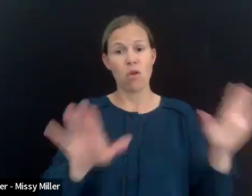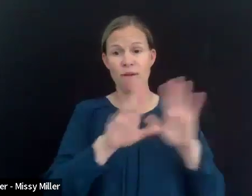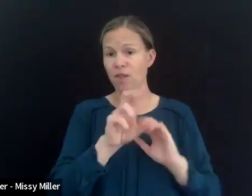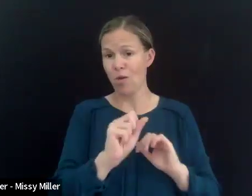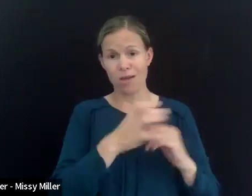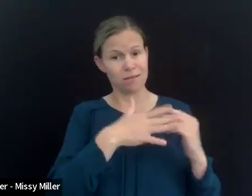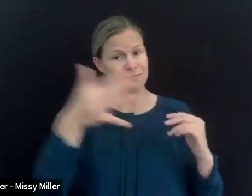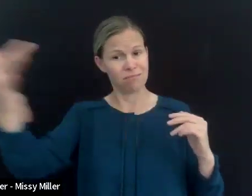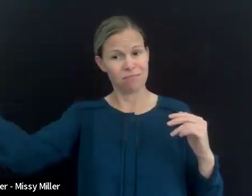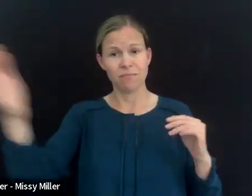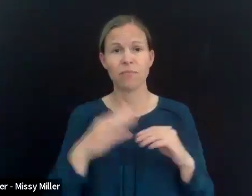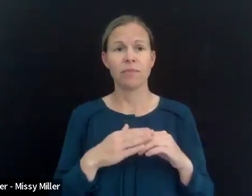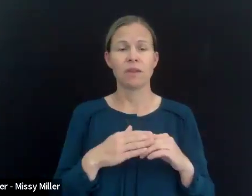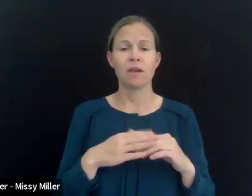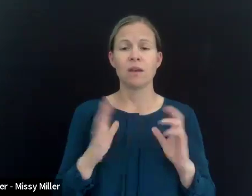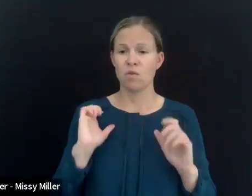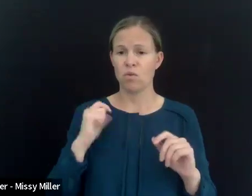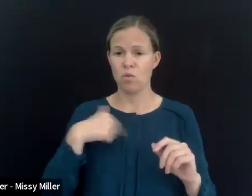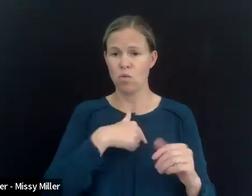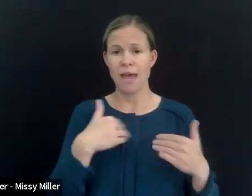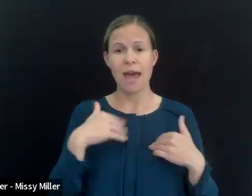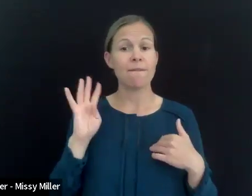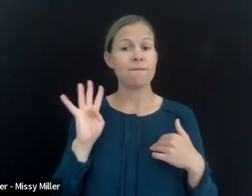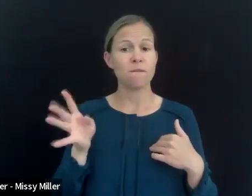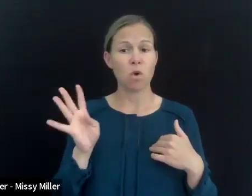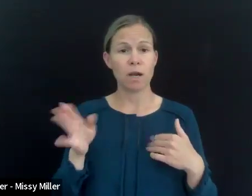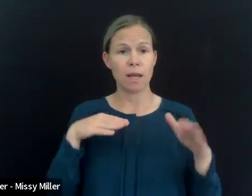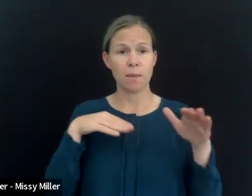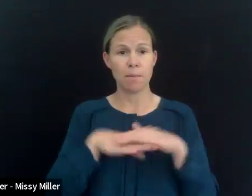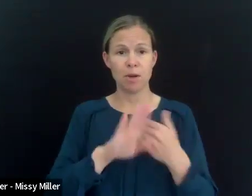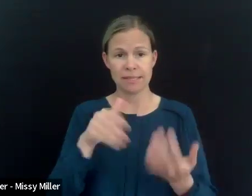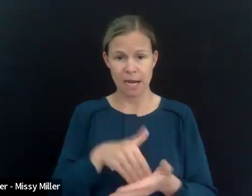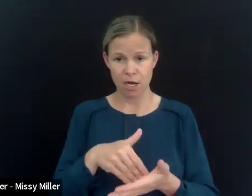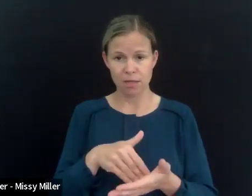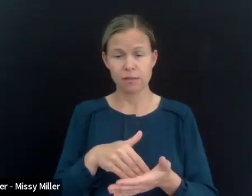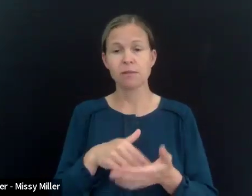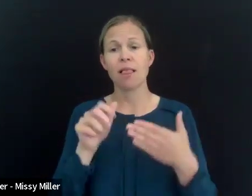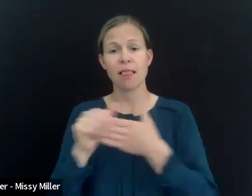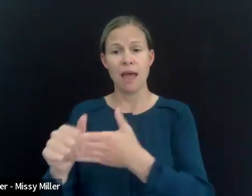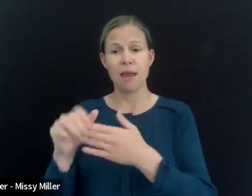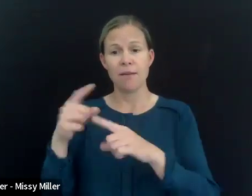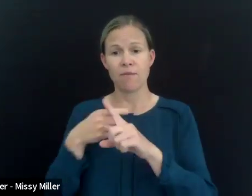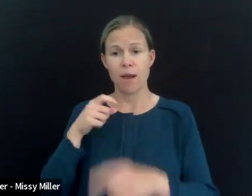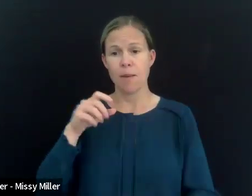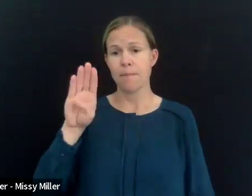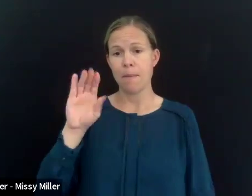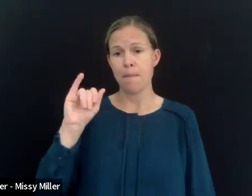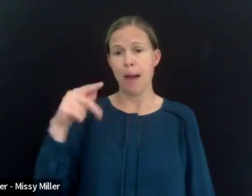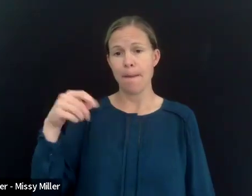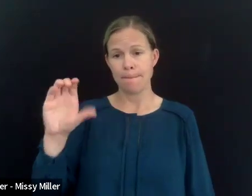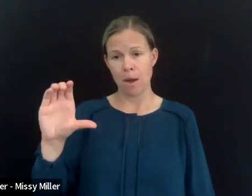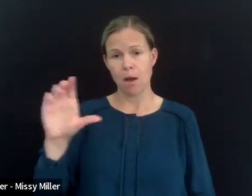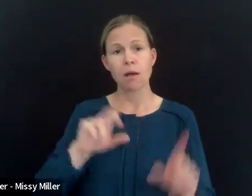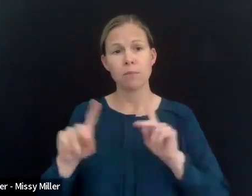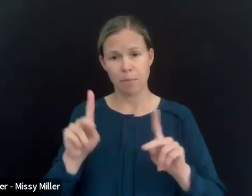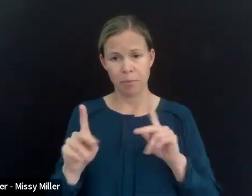heart is our network of over 40 birth centers led by Black, Indigenous, and people of color. This session is co-hosted, and you'll get